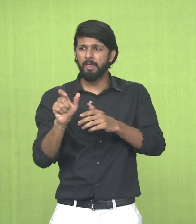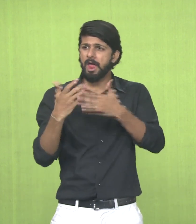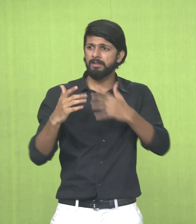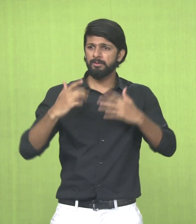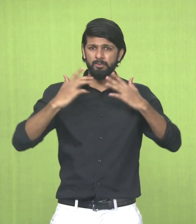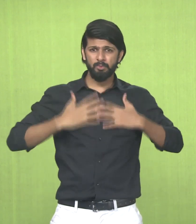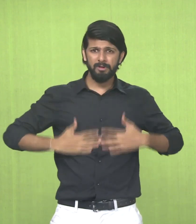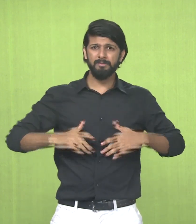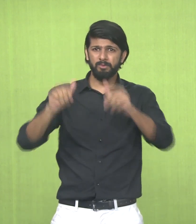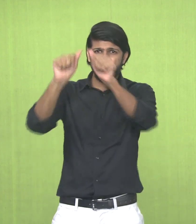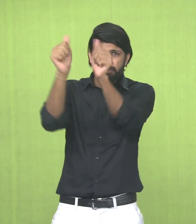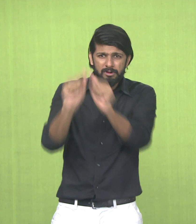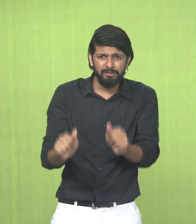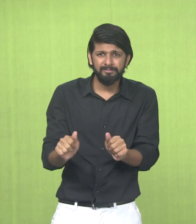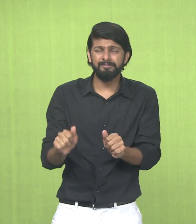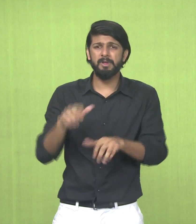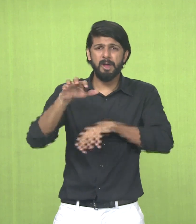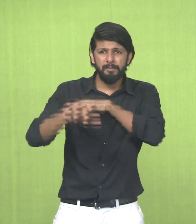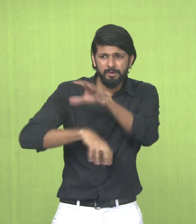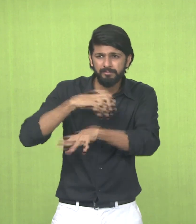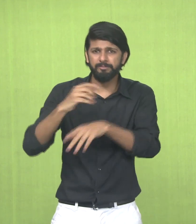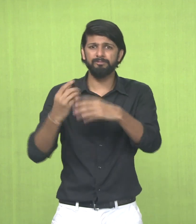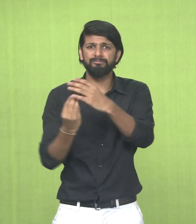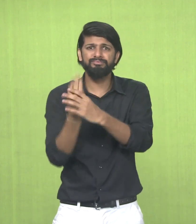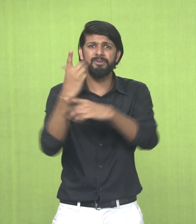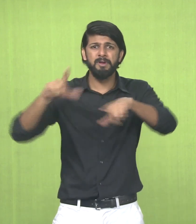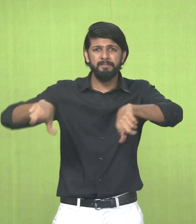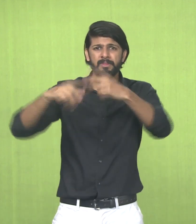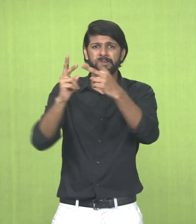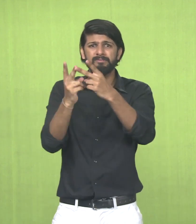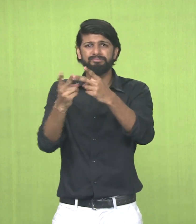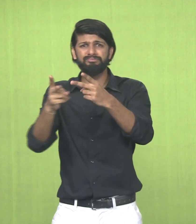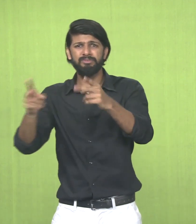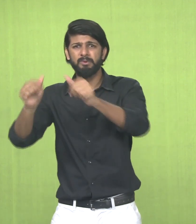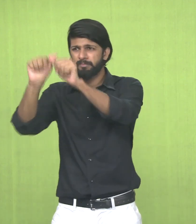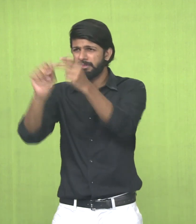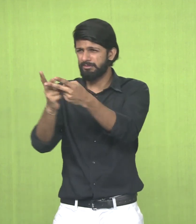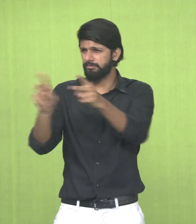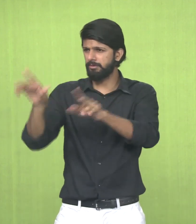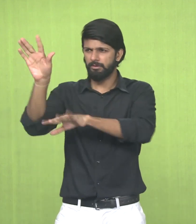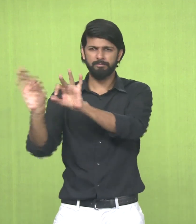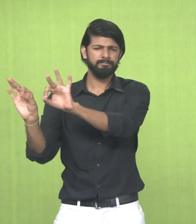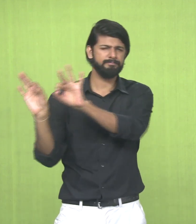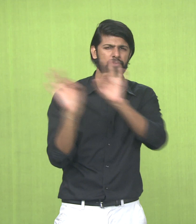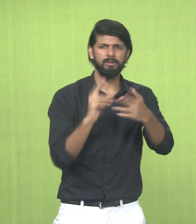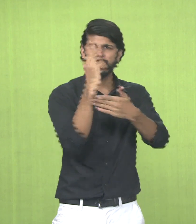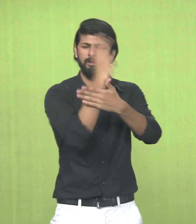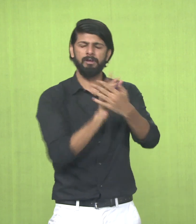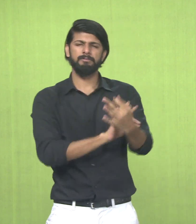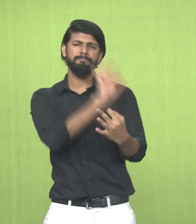The Ajanta painters had perfected human, animal and plant figures and forms.